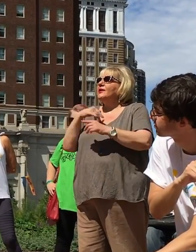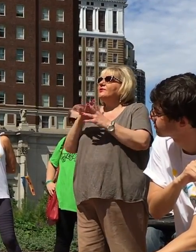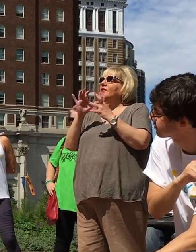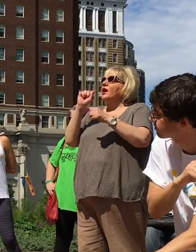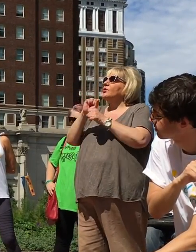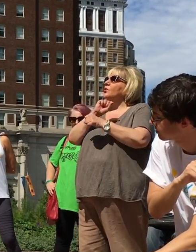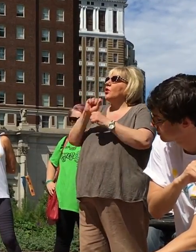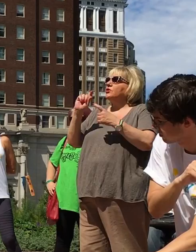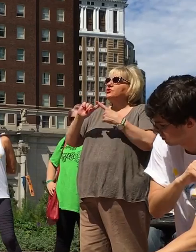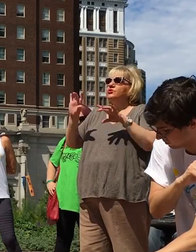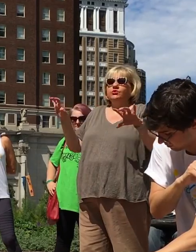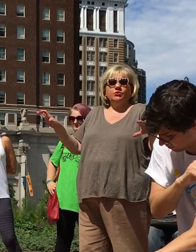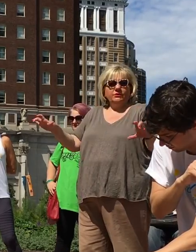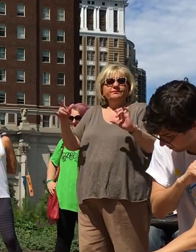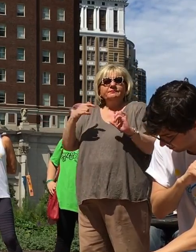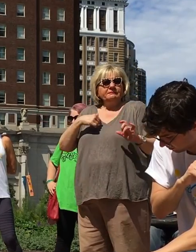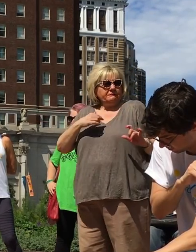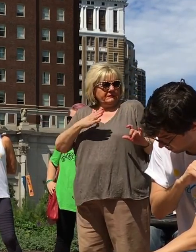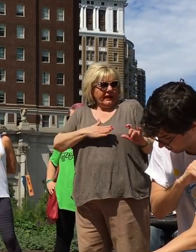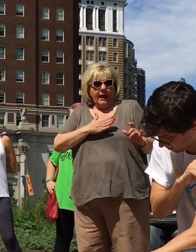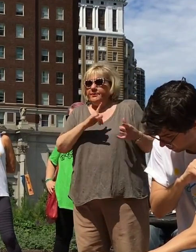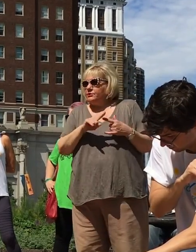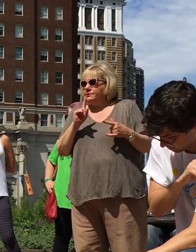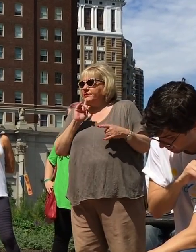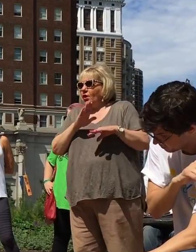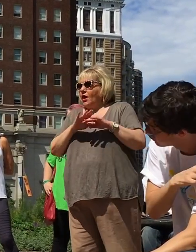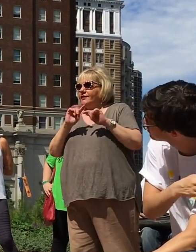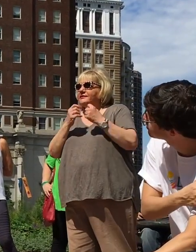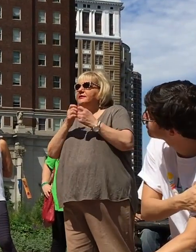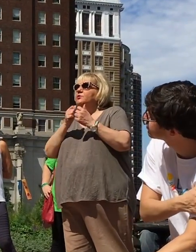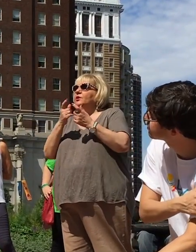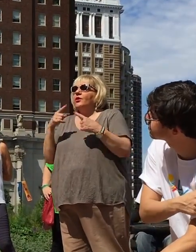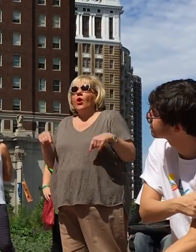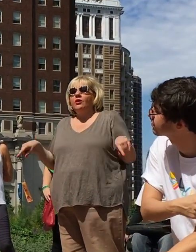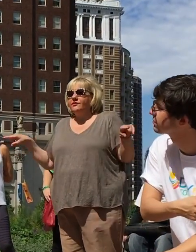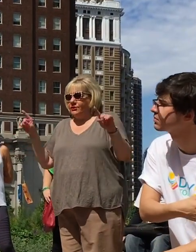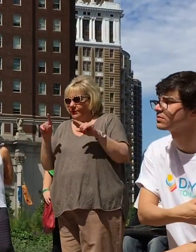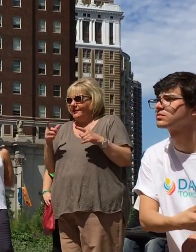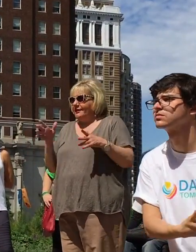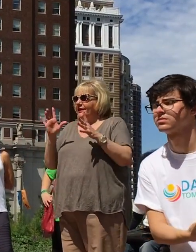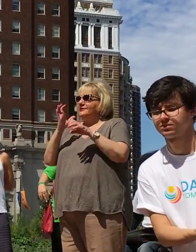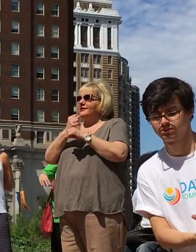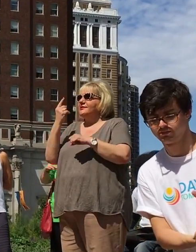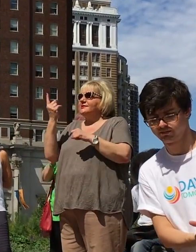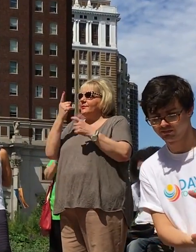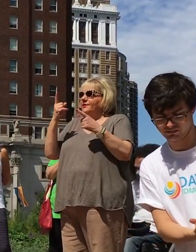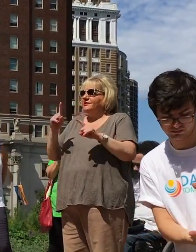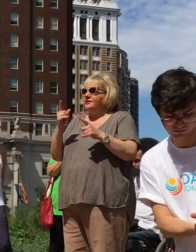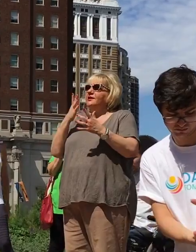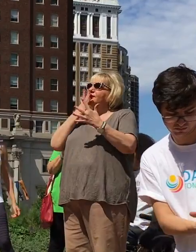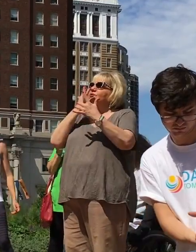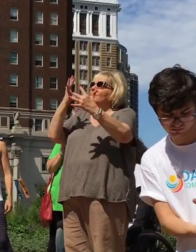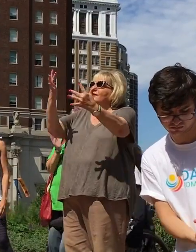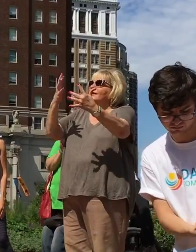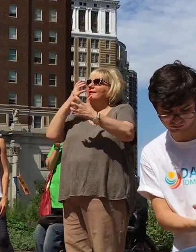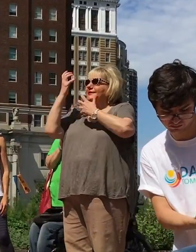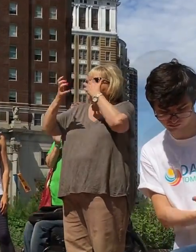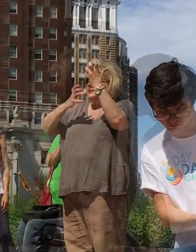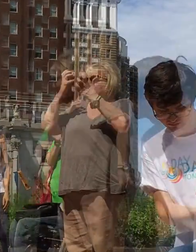do, and I'm glad to be on the team with all of you. So let's get something done. Raise our voices.